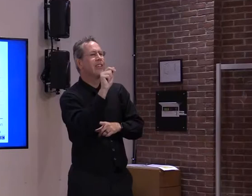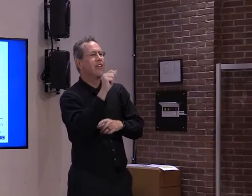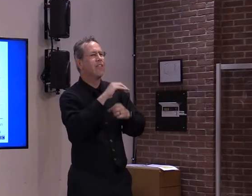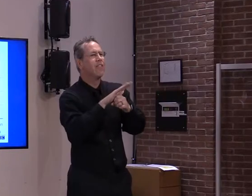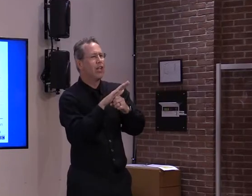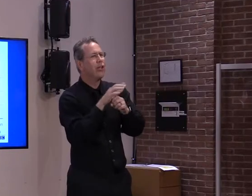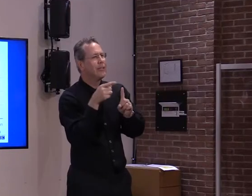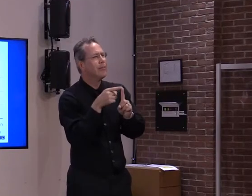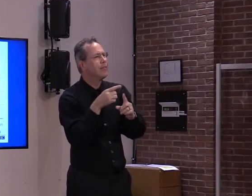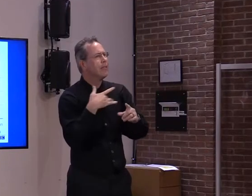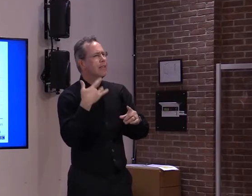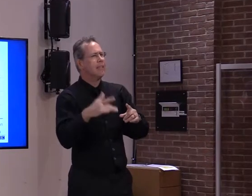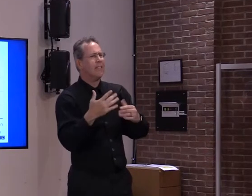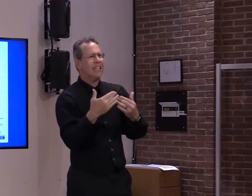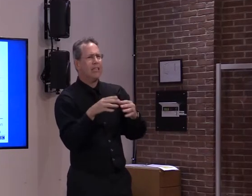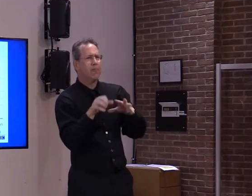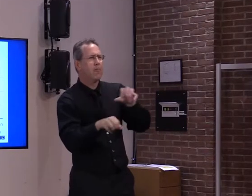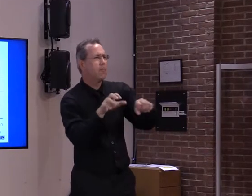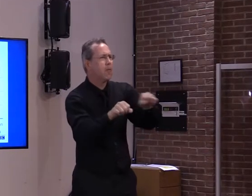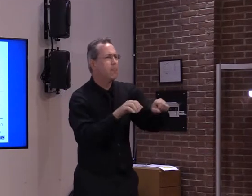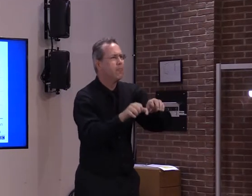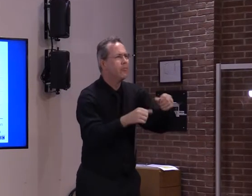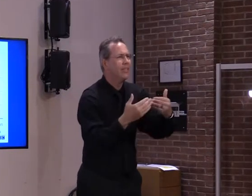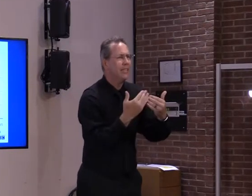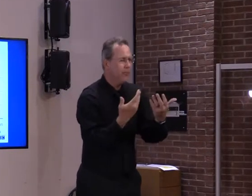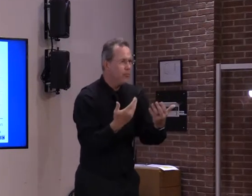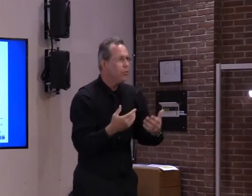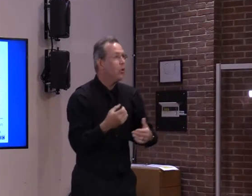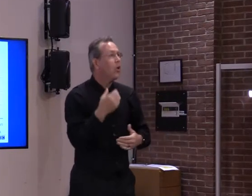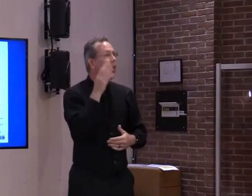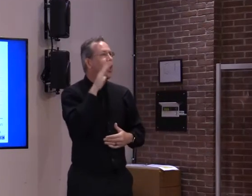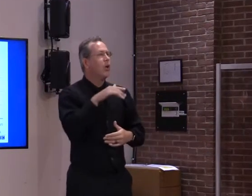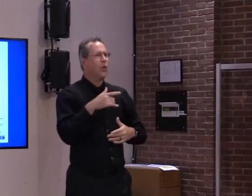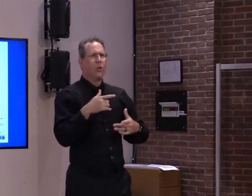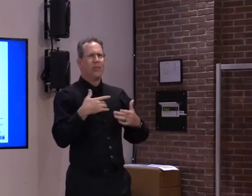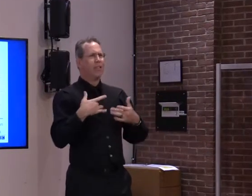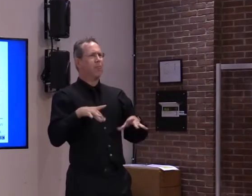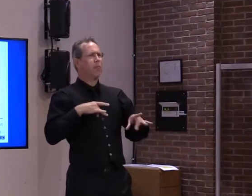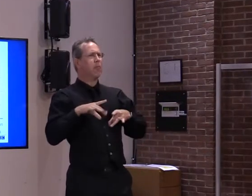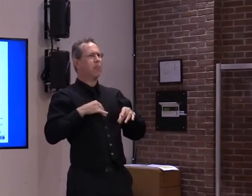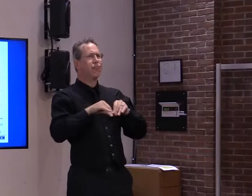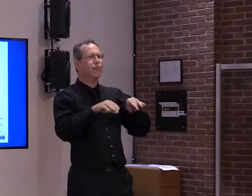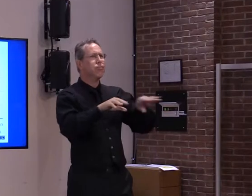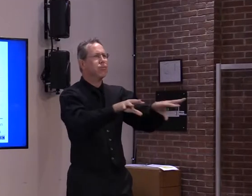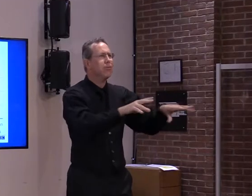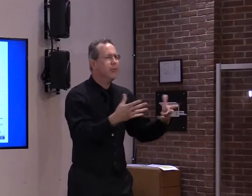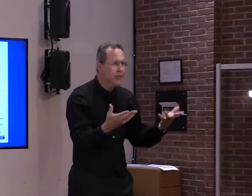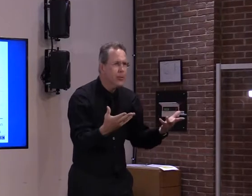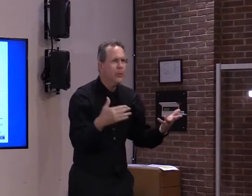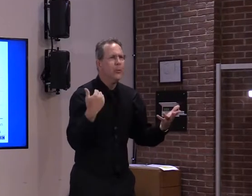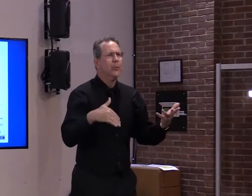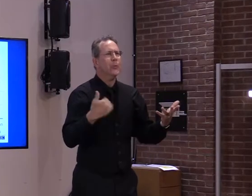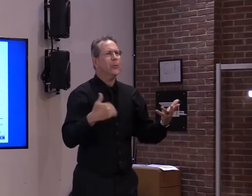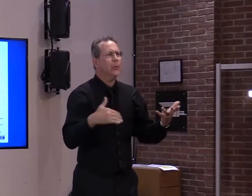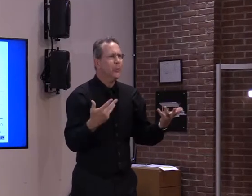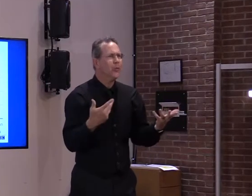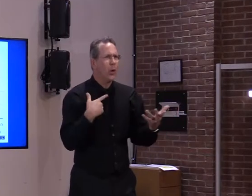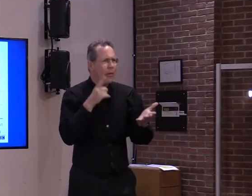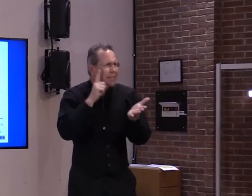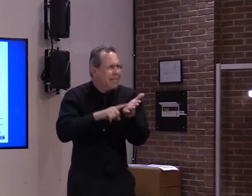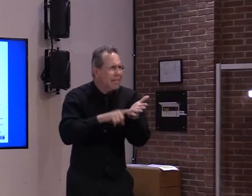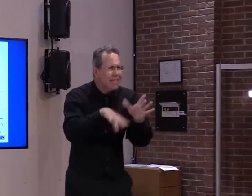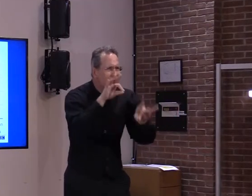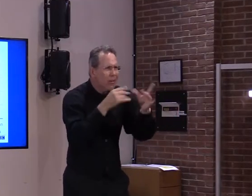transmissible. You're seeing it in the data from the United Kingdom. But again, if you drill down a little bit more closely on that data, you